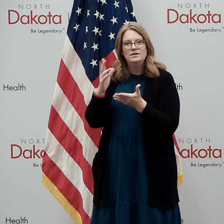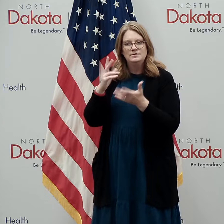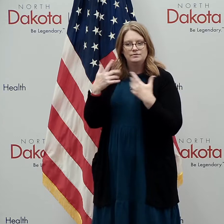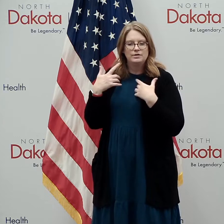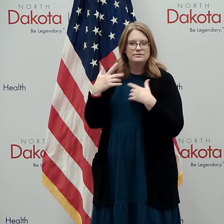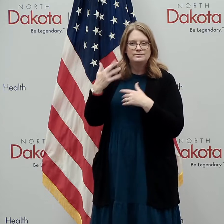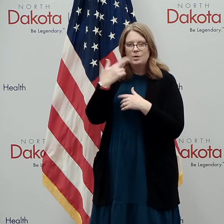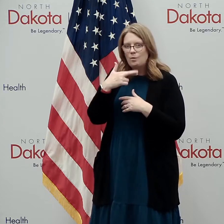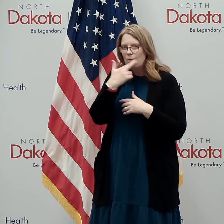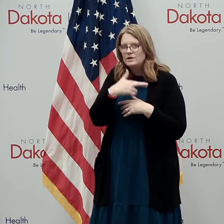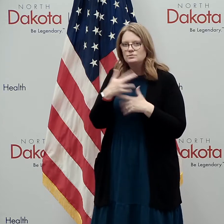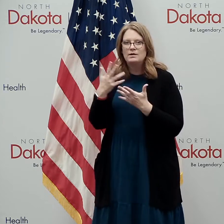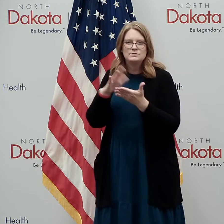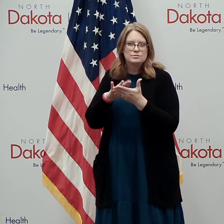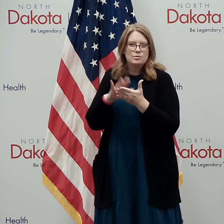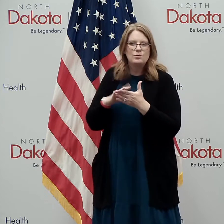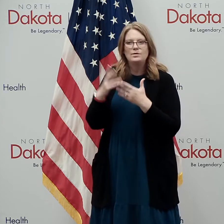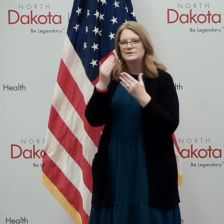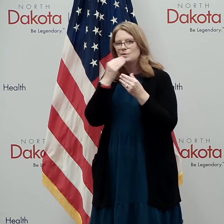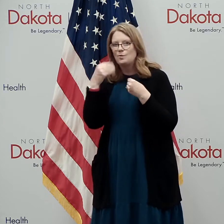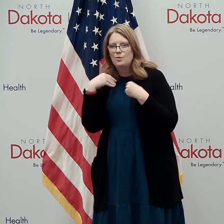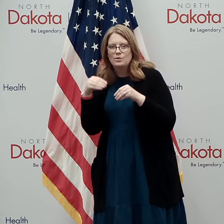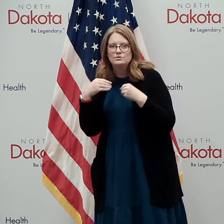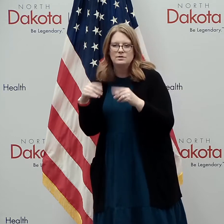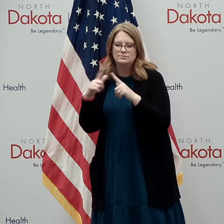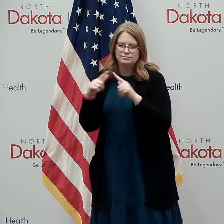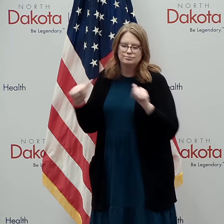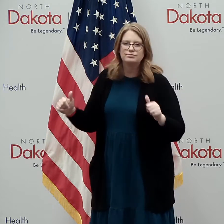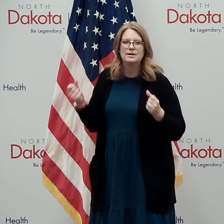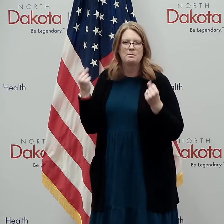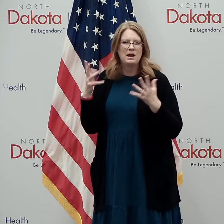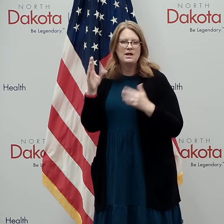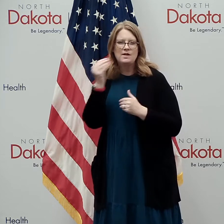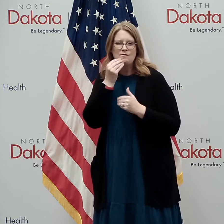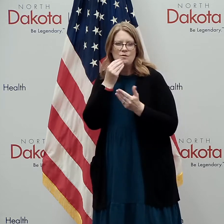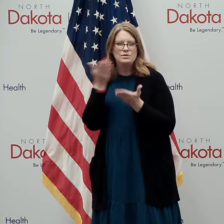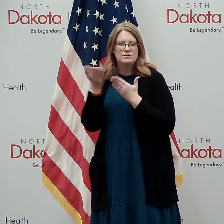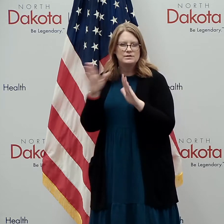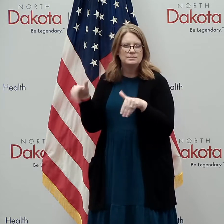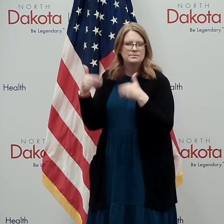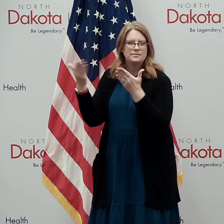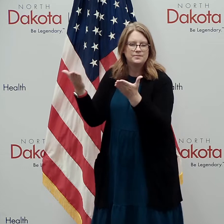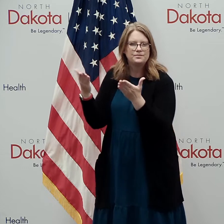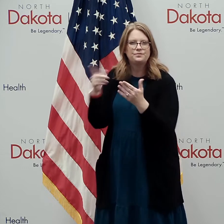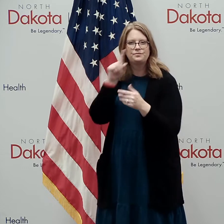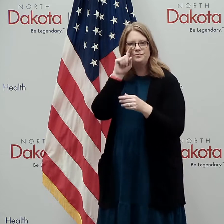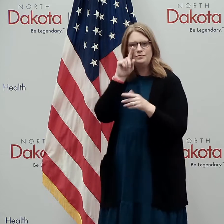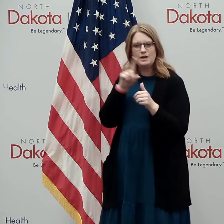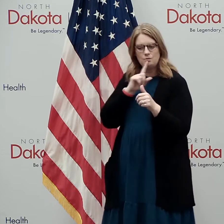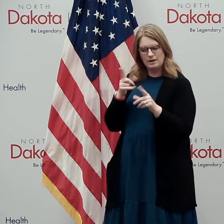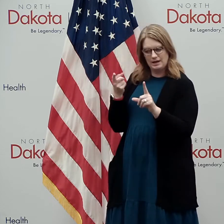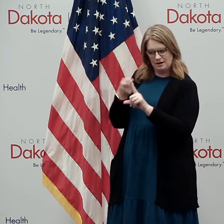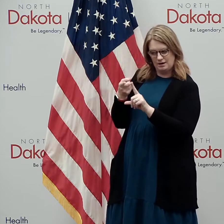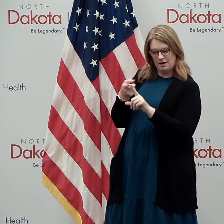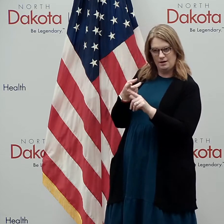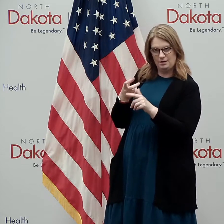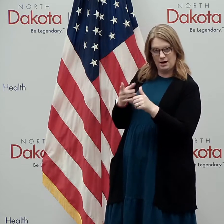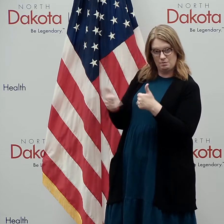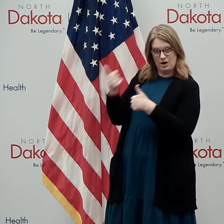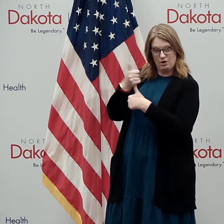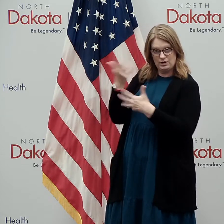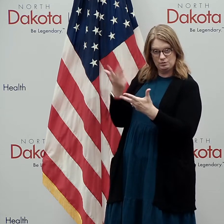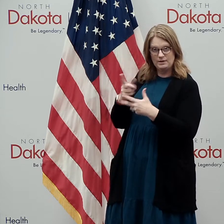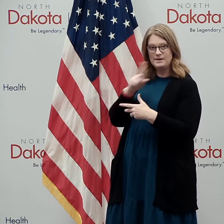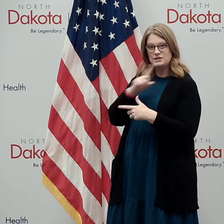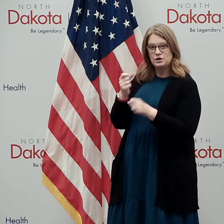healthcare systems, supermarkets, and many other food service operators. Our main priority through the COVID-19 pandemic has been to ensure